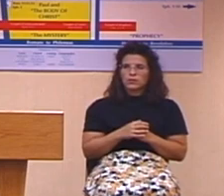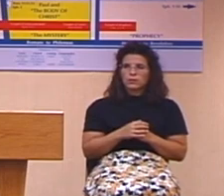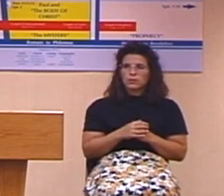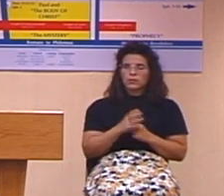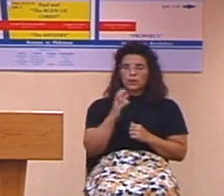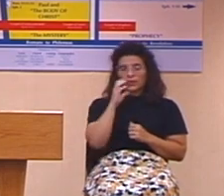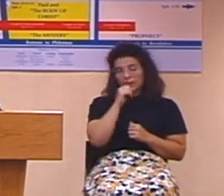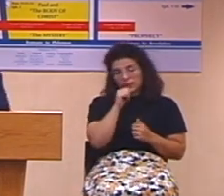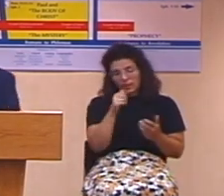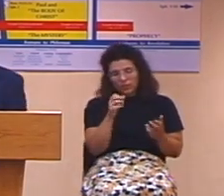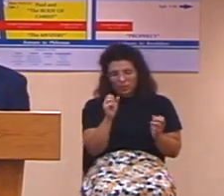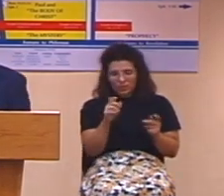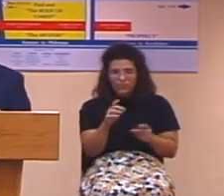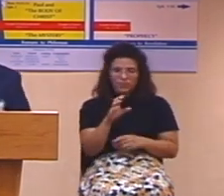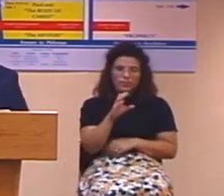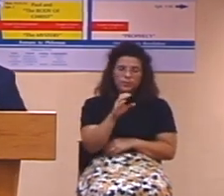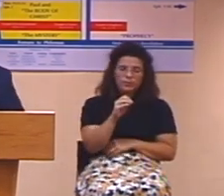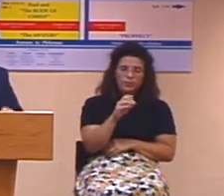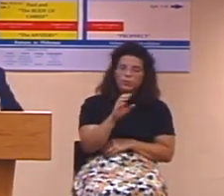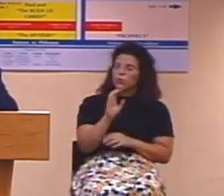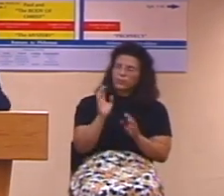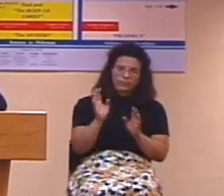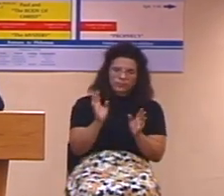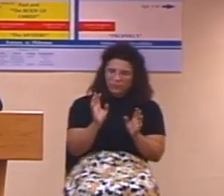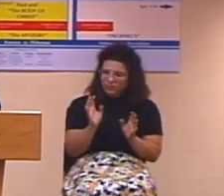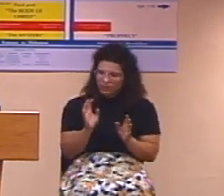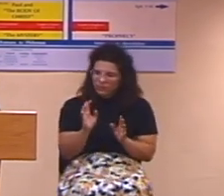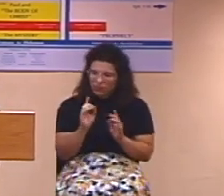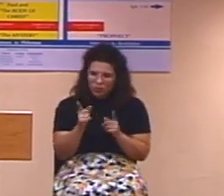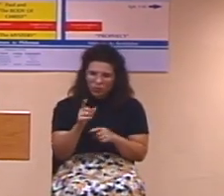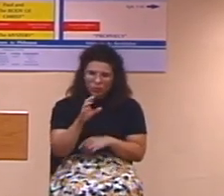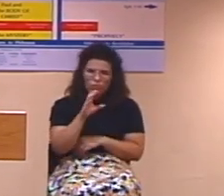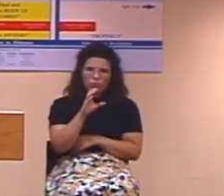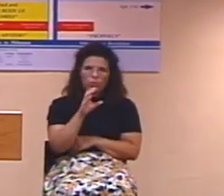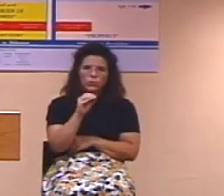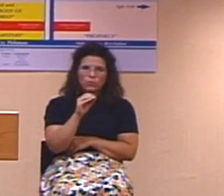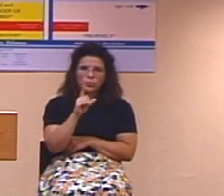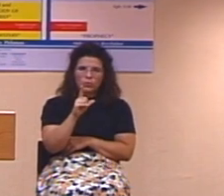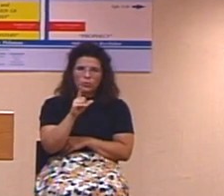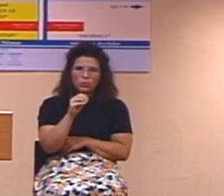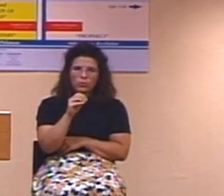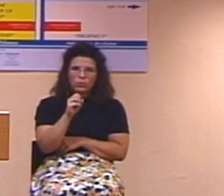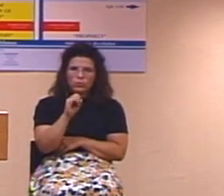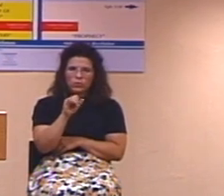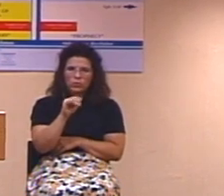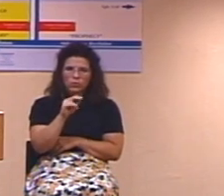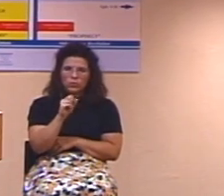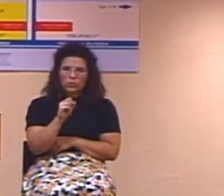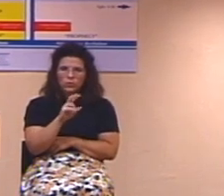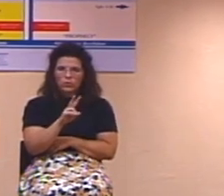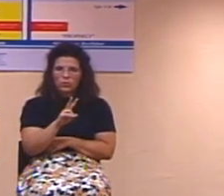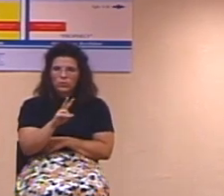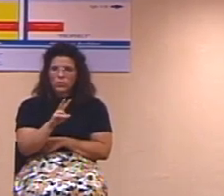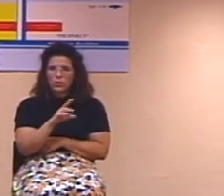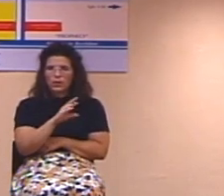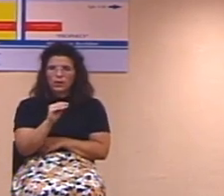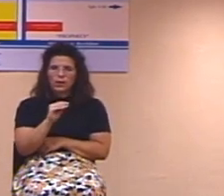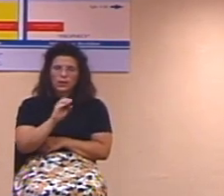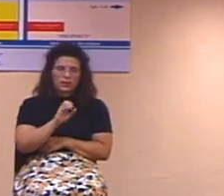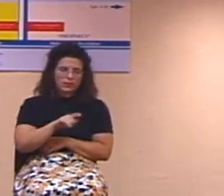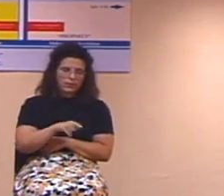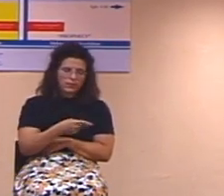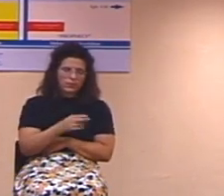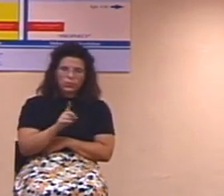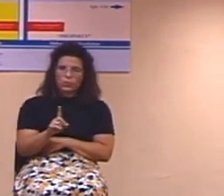I guess not. All right. Colossians. Come on over to Colossians 2. On your way, stop in Ephesians 1.